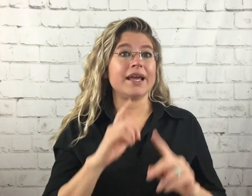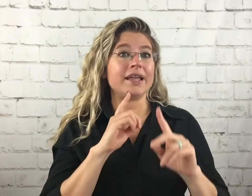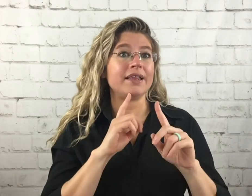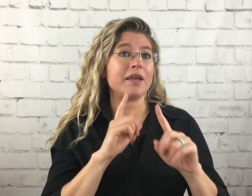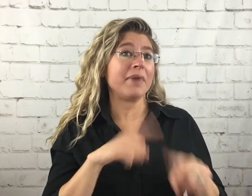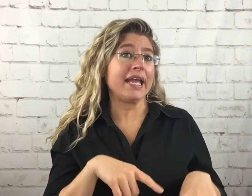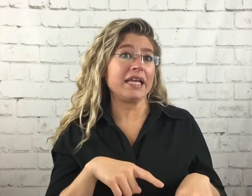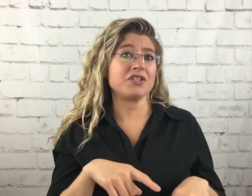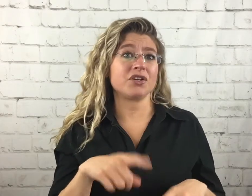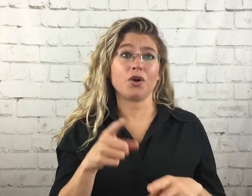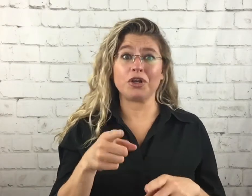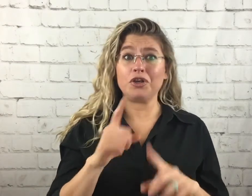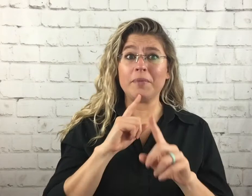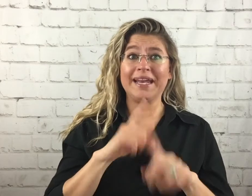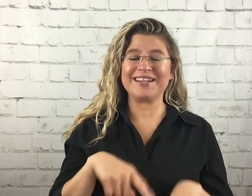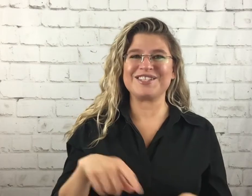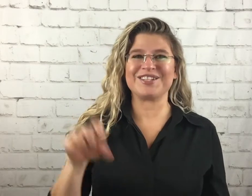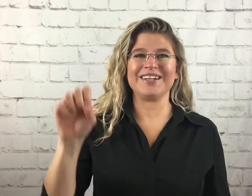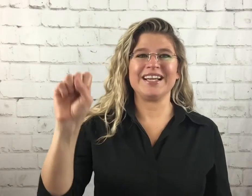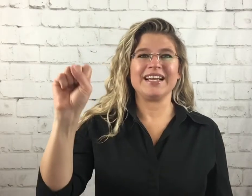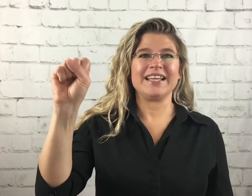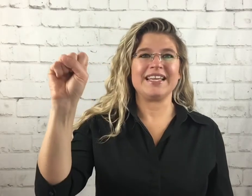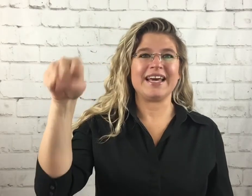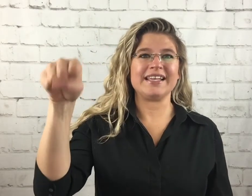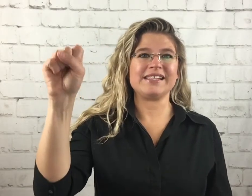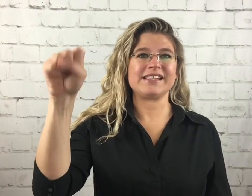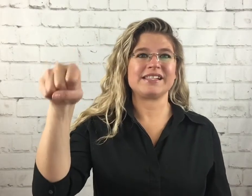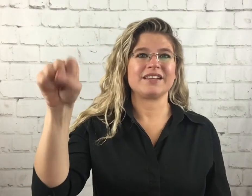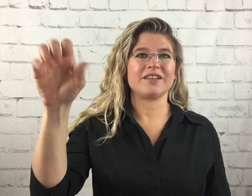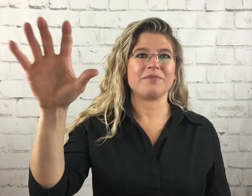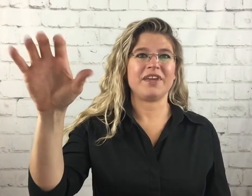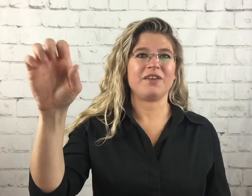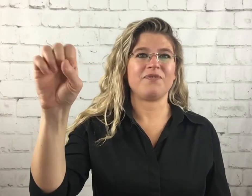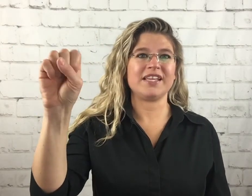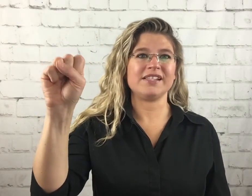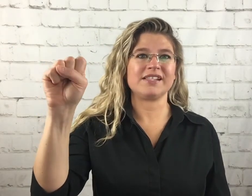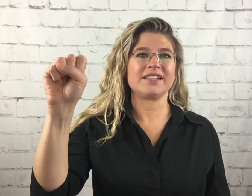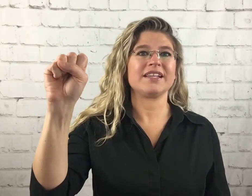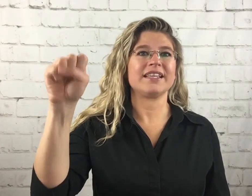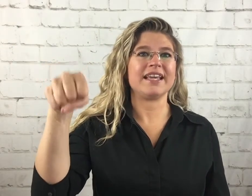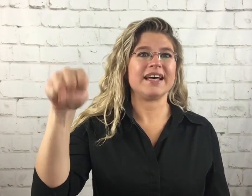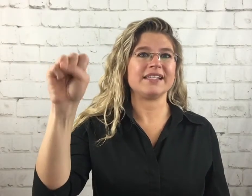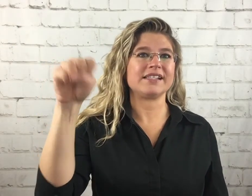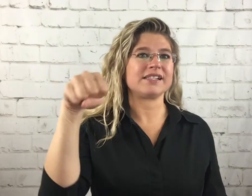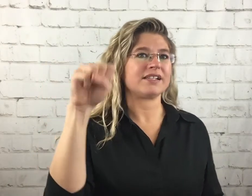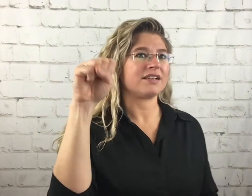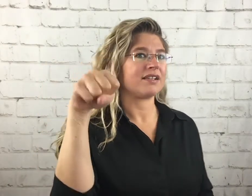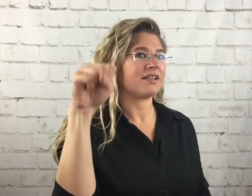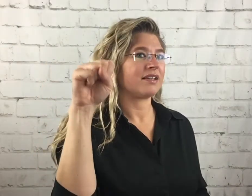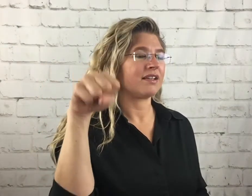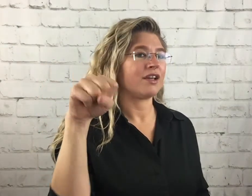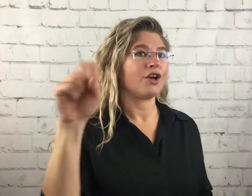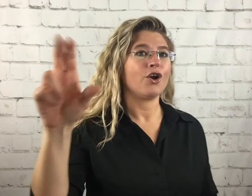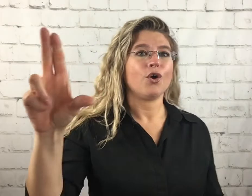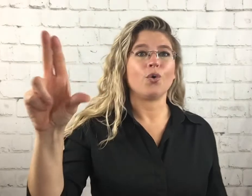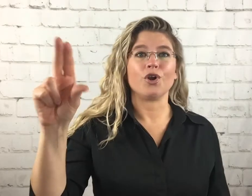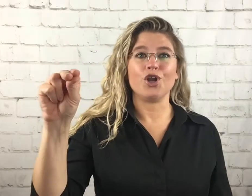And they might answer, or you might answer, yes. Make a fist, yes. Or